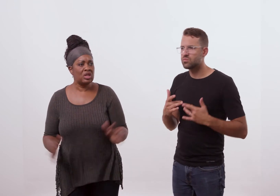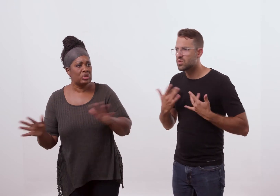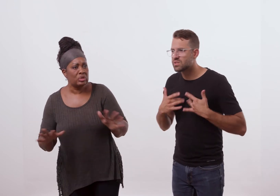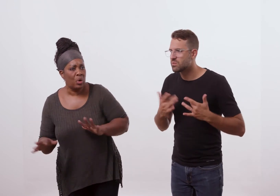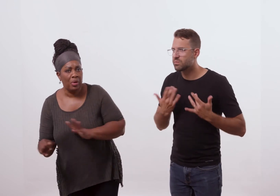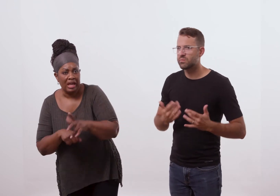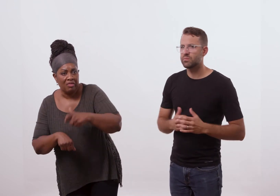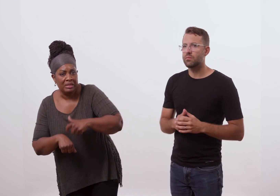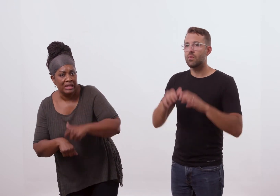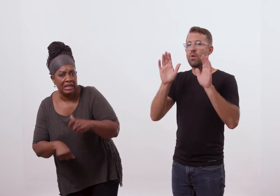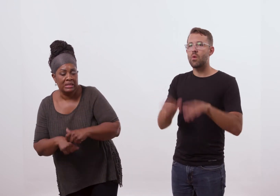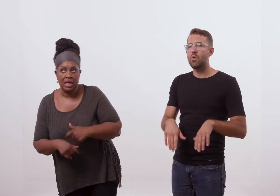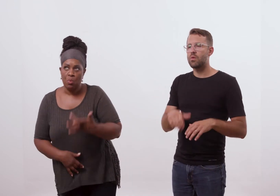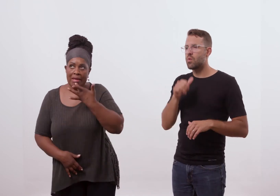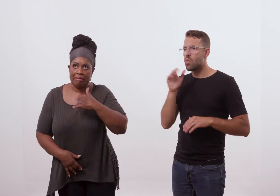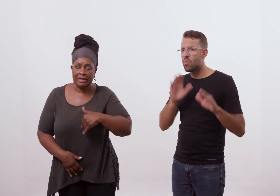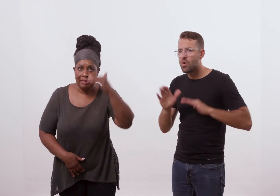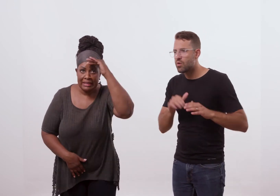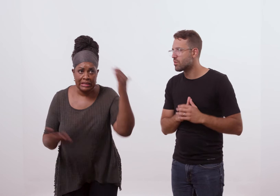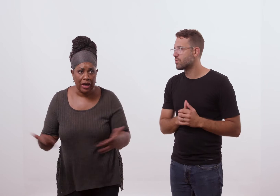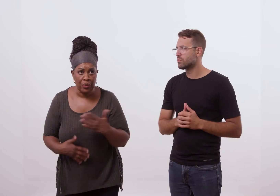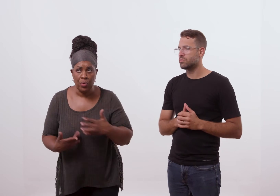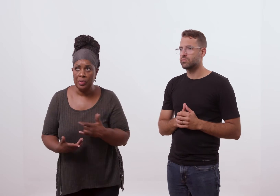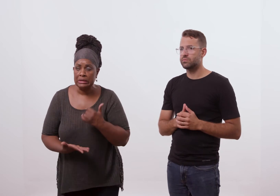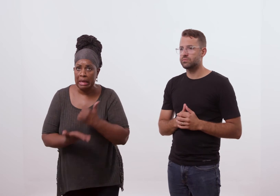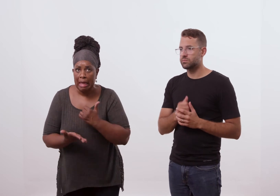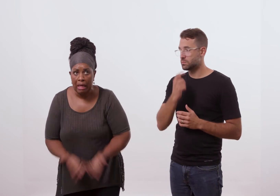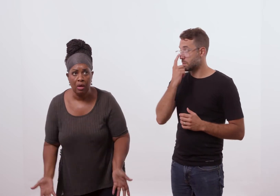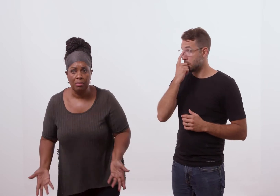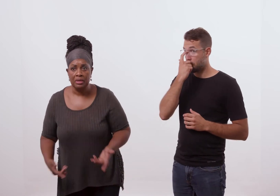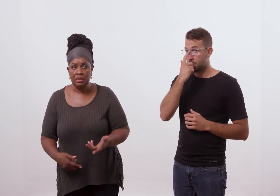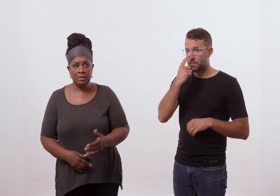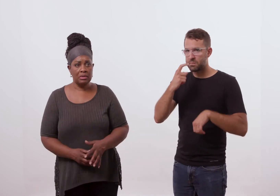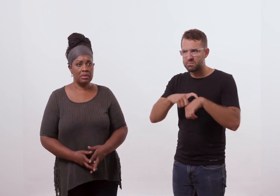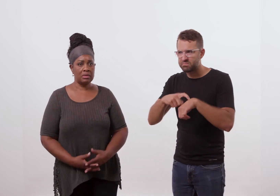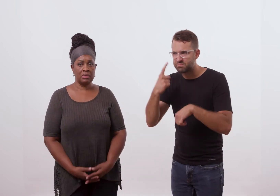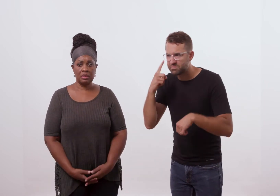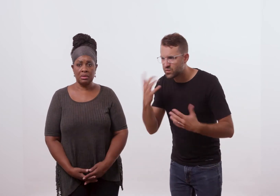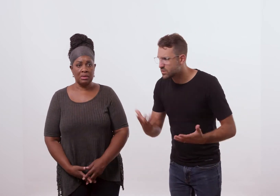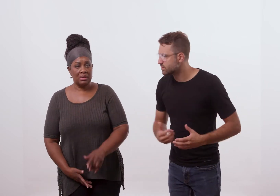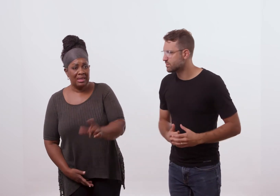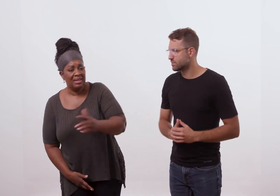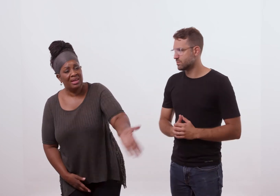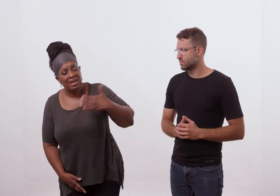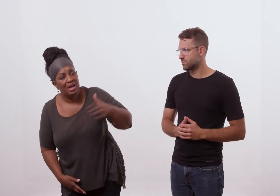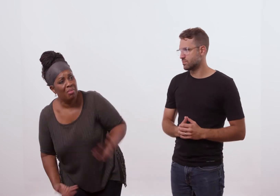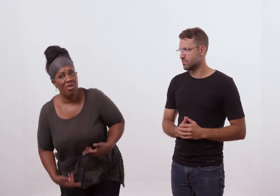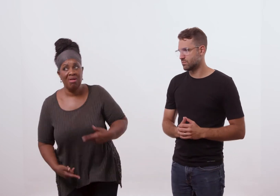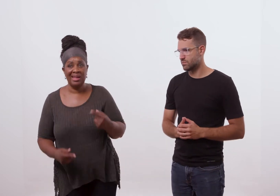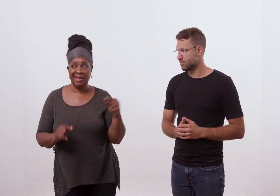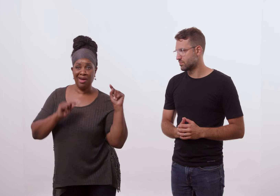It is lucky that Scouter was here to do Rake's job. Time? For what? Leetah, come on in this